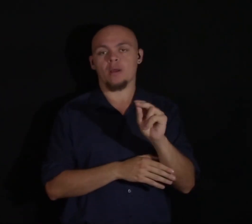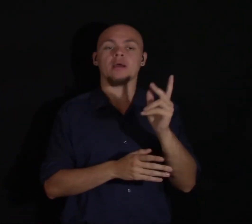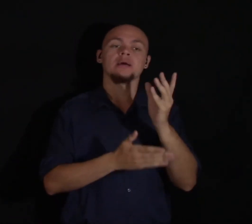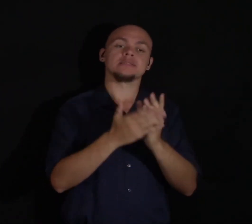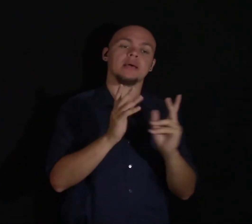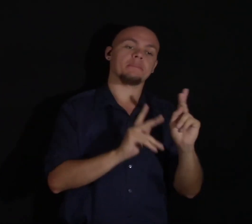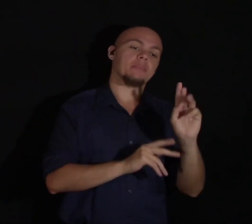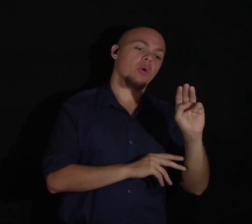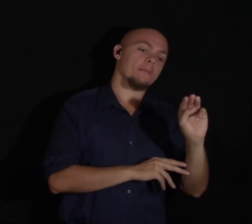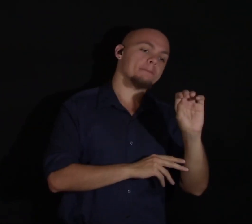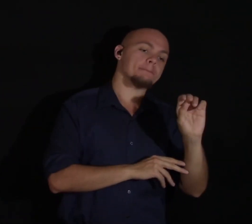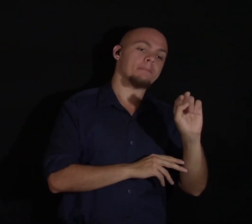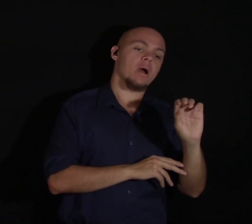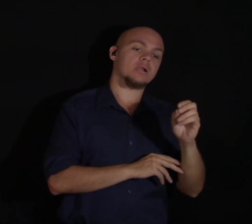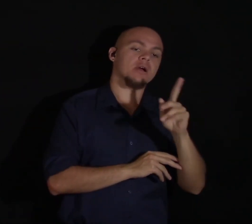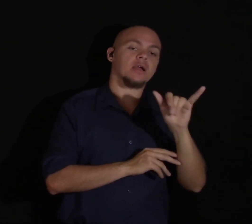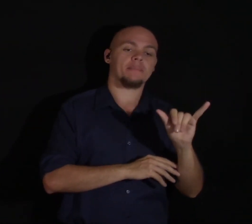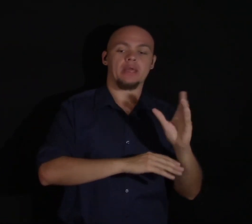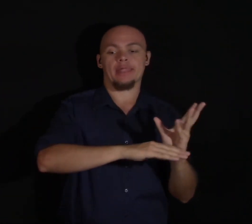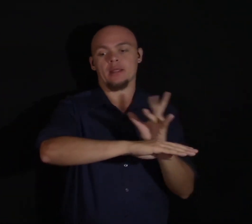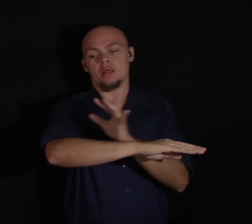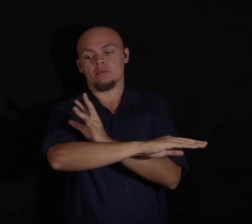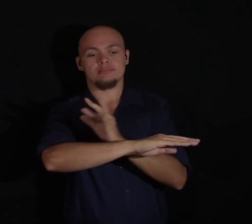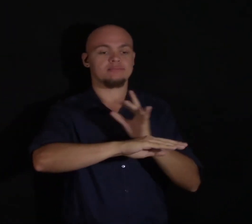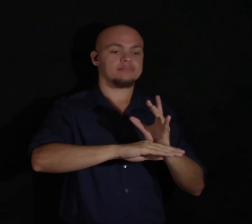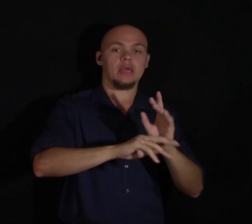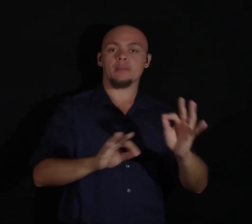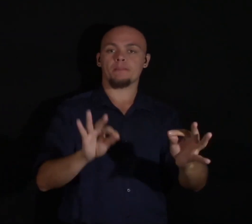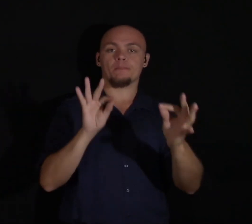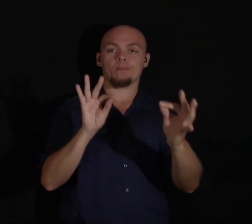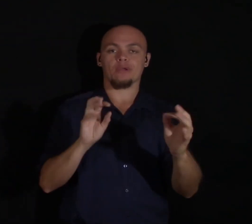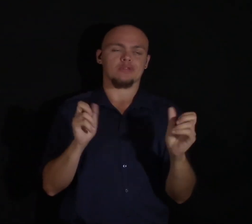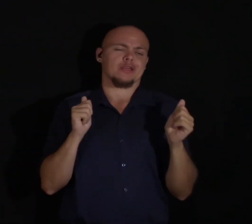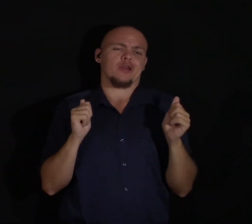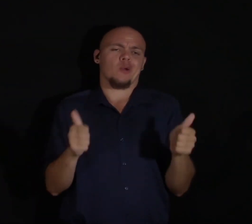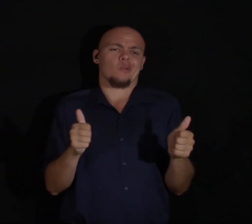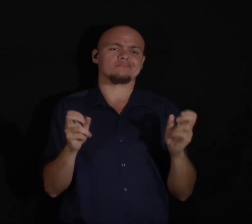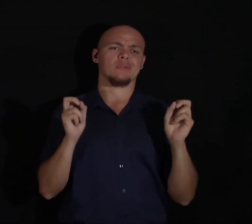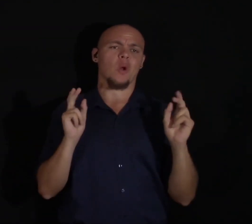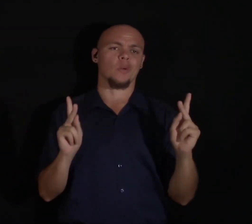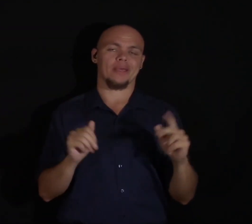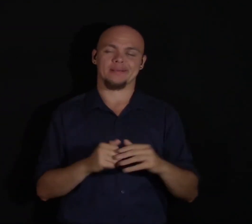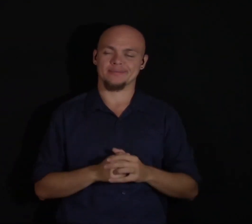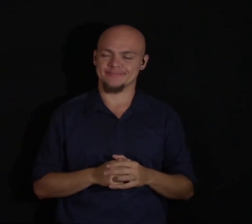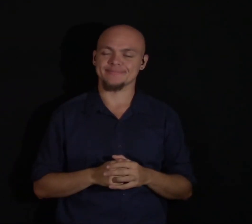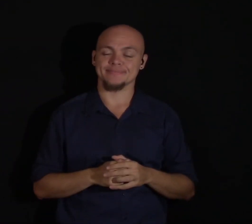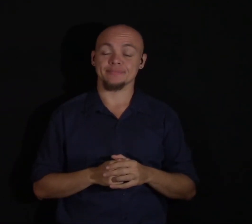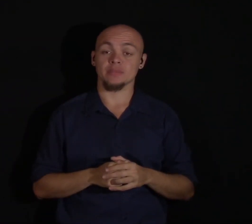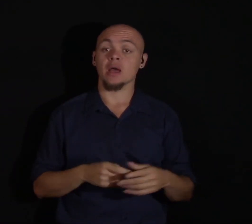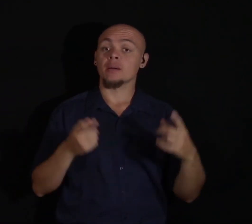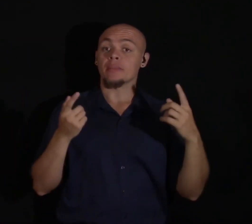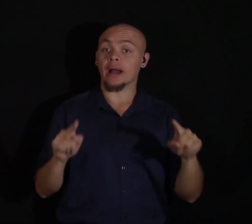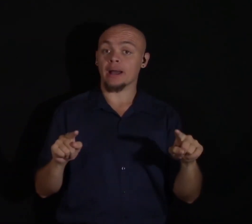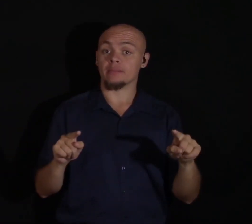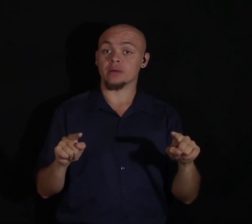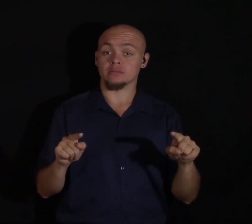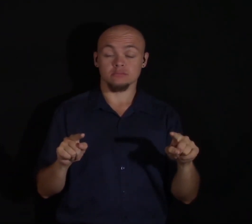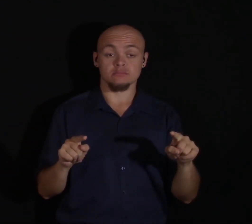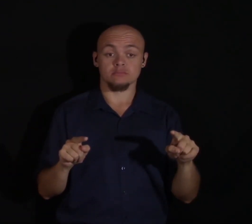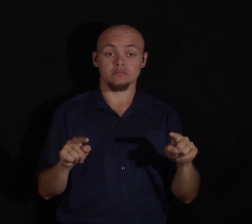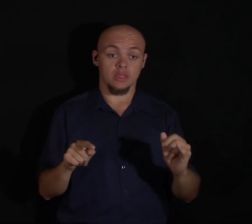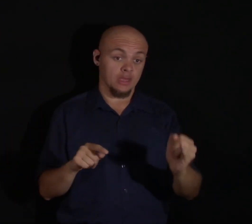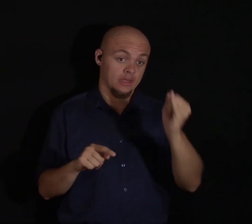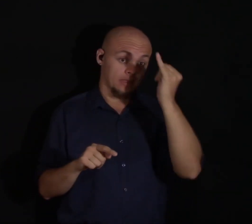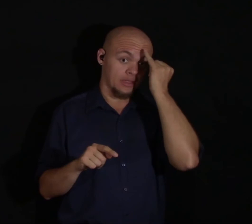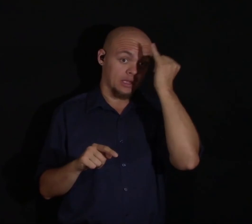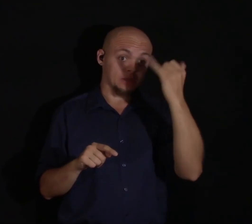people are polyamorous, and then there's a spectrum in between, and that is all perfectly okay. But what happens is that now we have to confront the idea